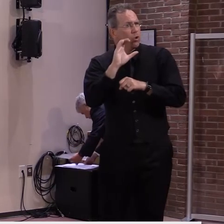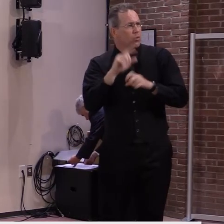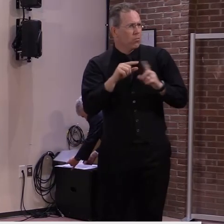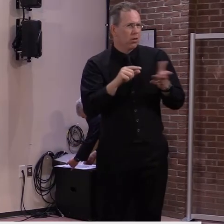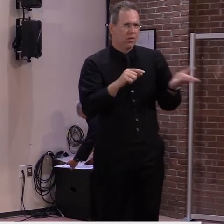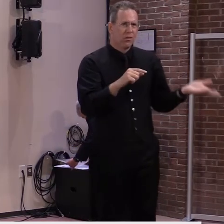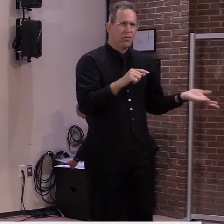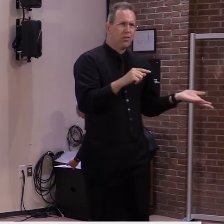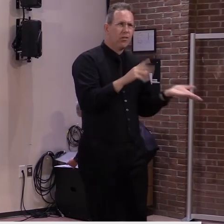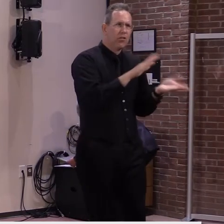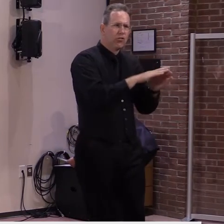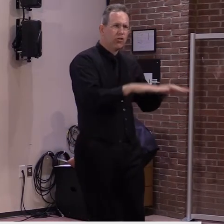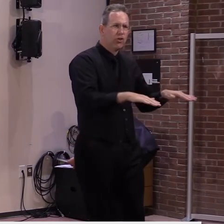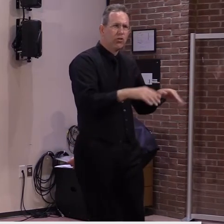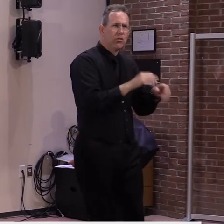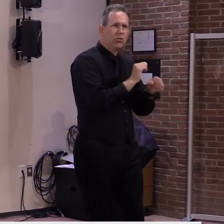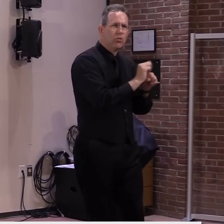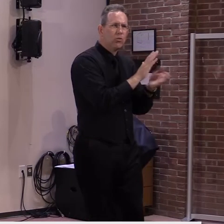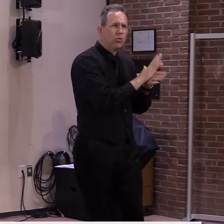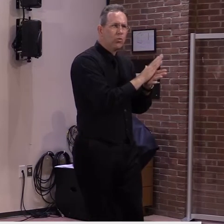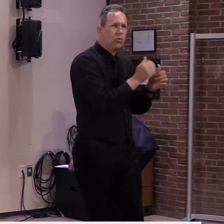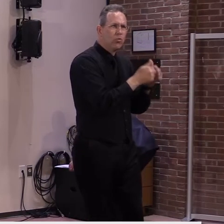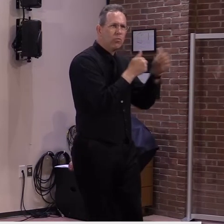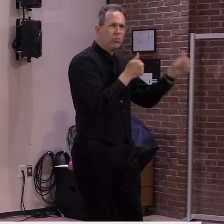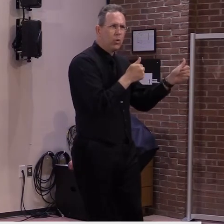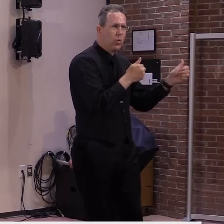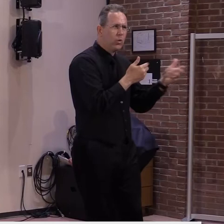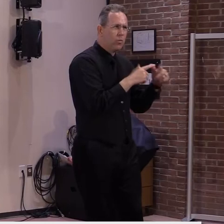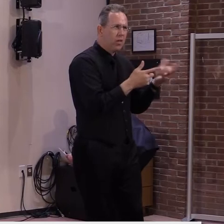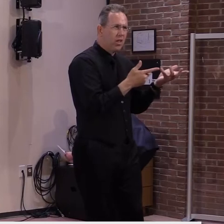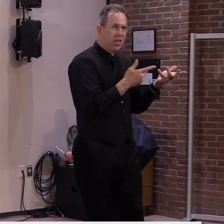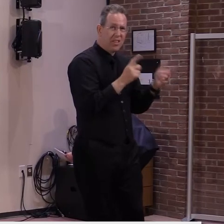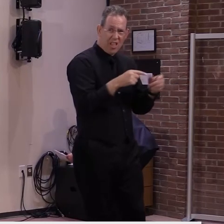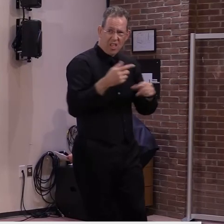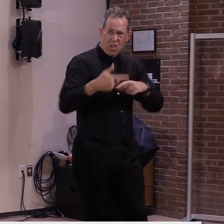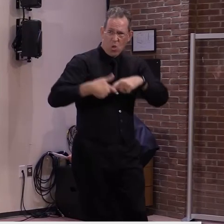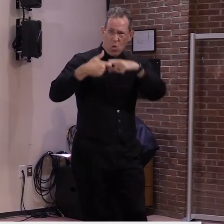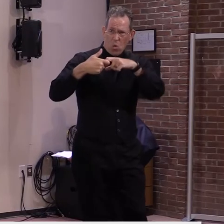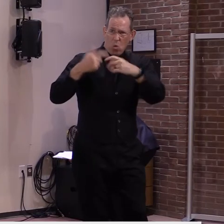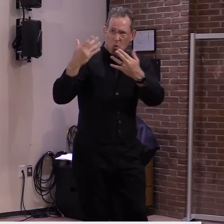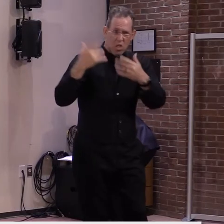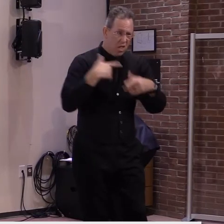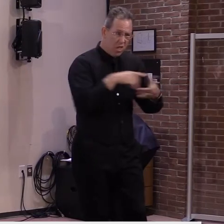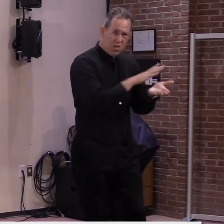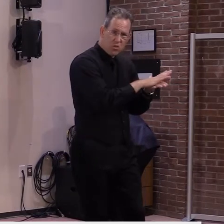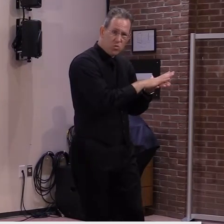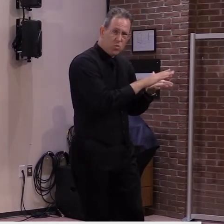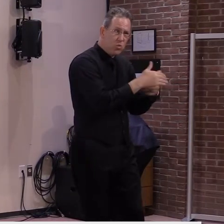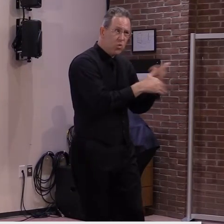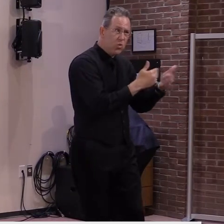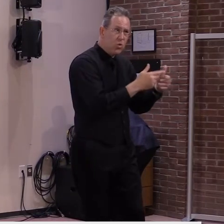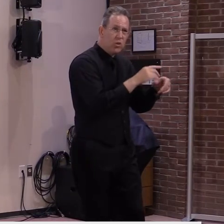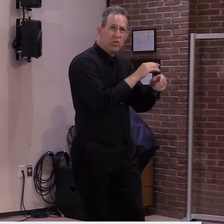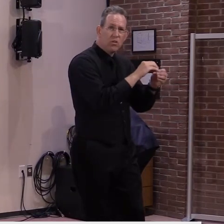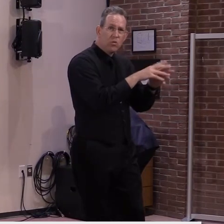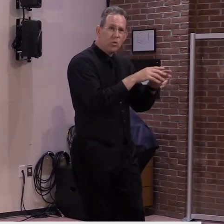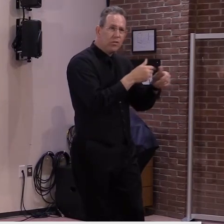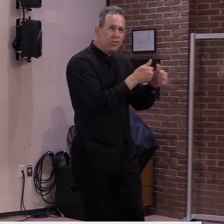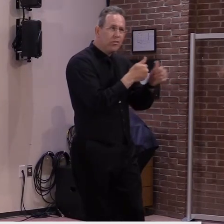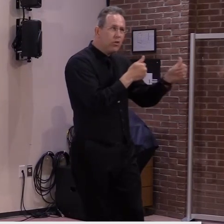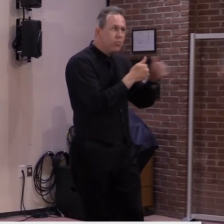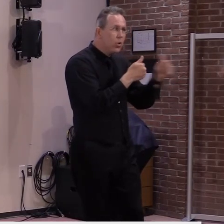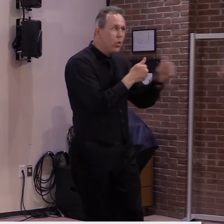not have to accept a job until the school year ends so they can continue to take care of their